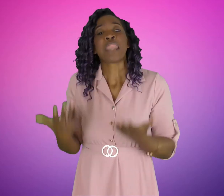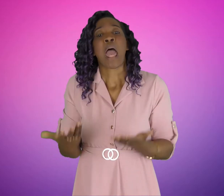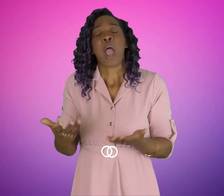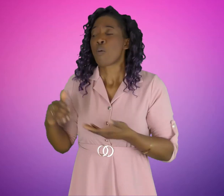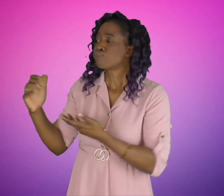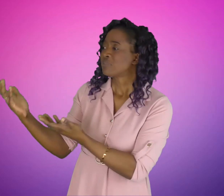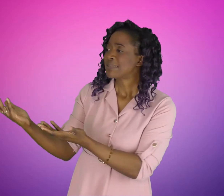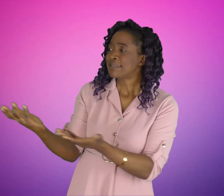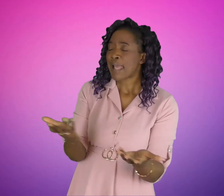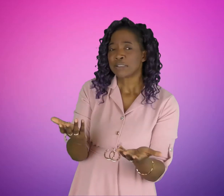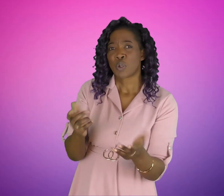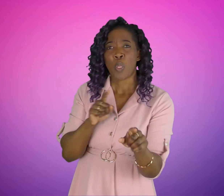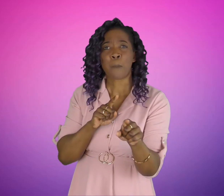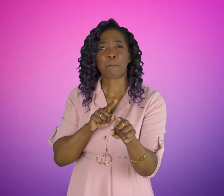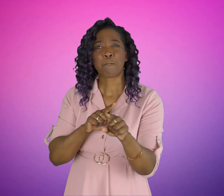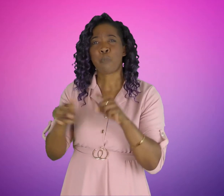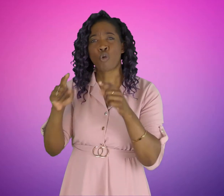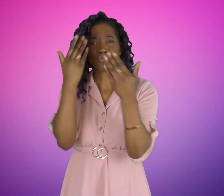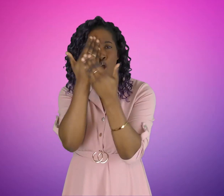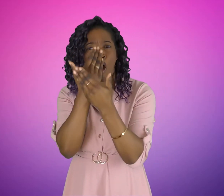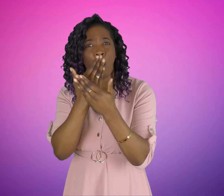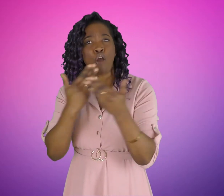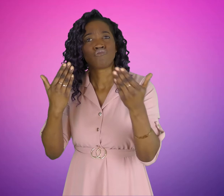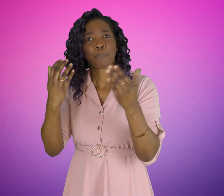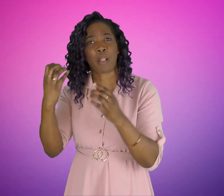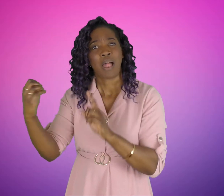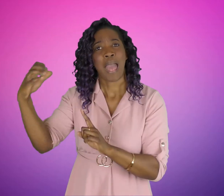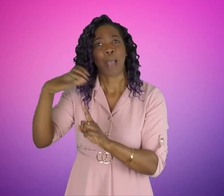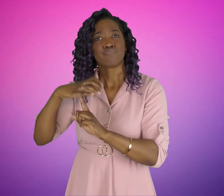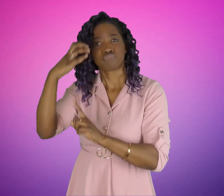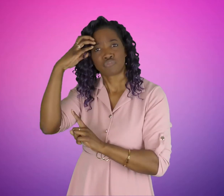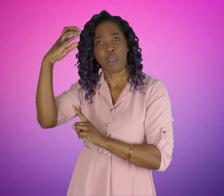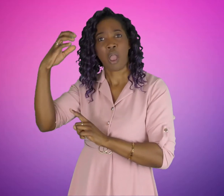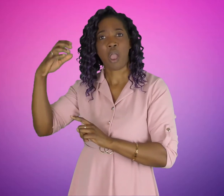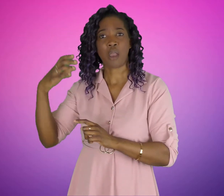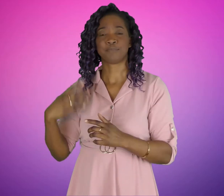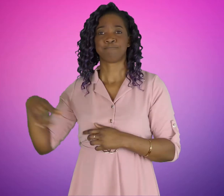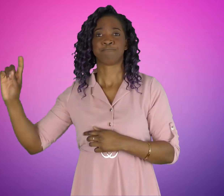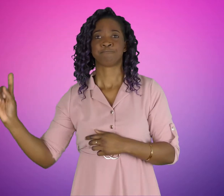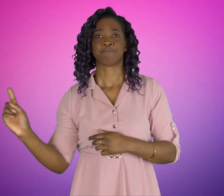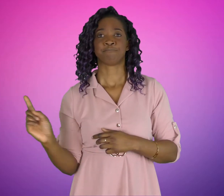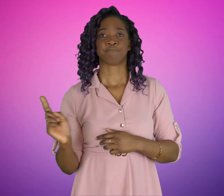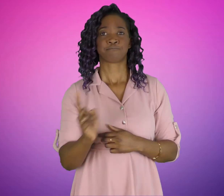Yes, I see. May I now present His Most Honourable Grace, the